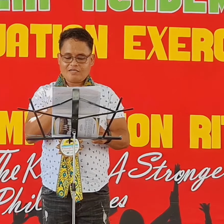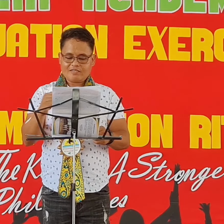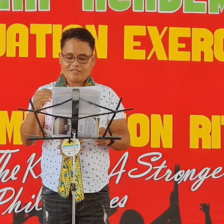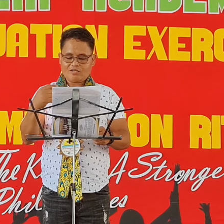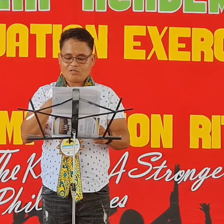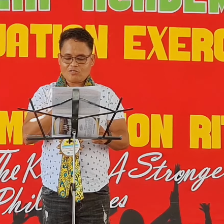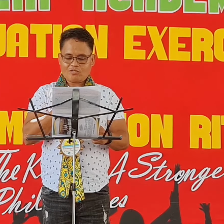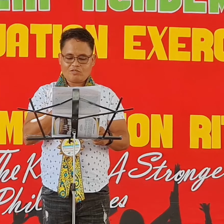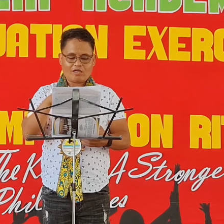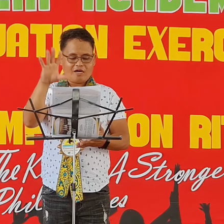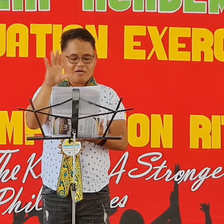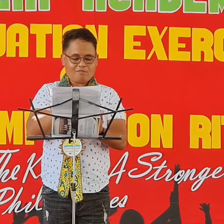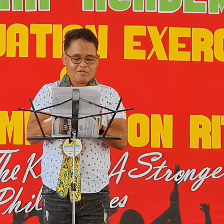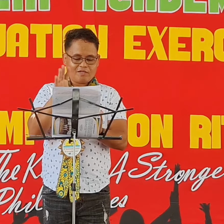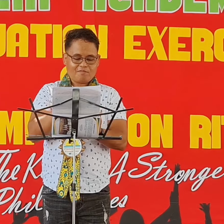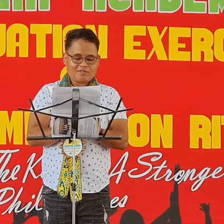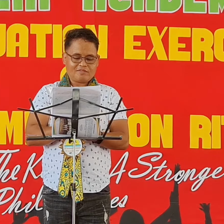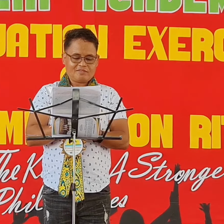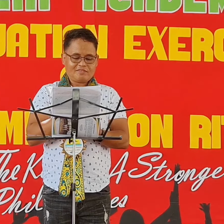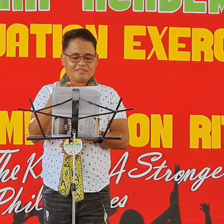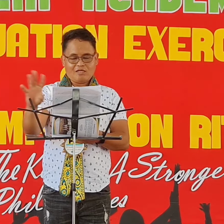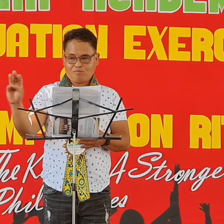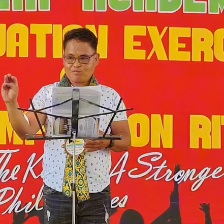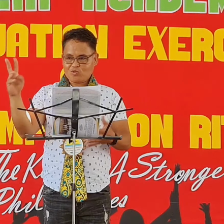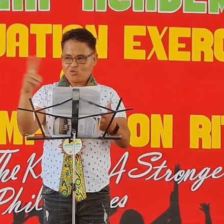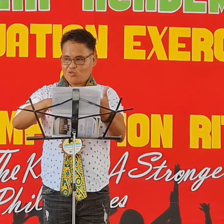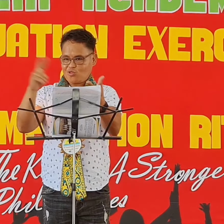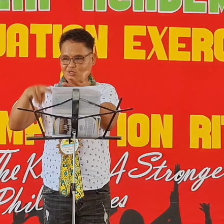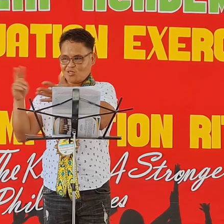Arlene and I copied them read. We pretend to read.